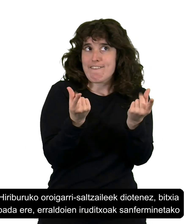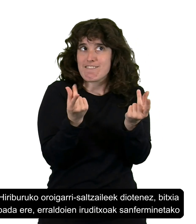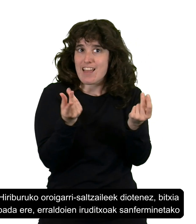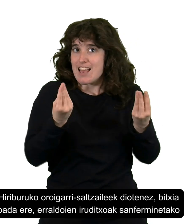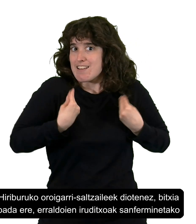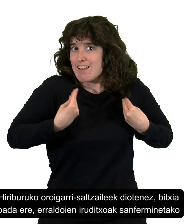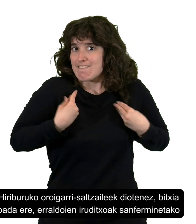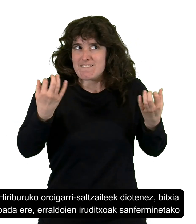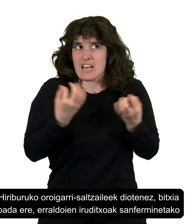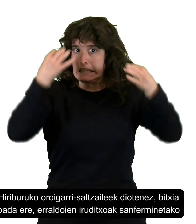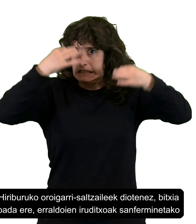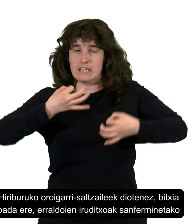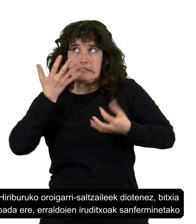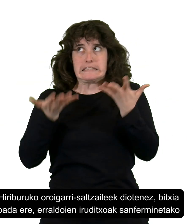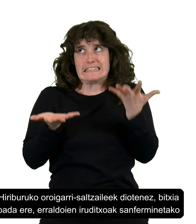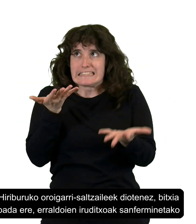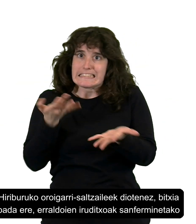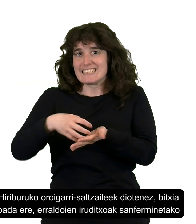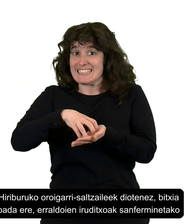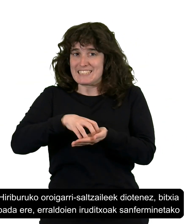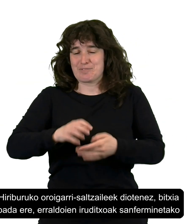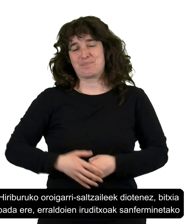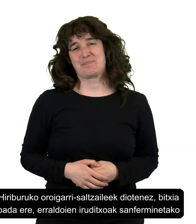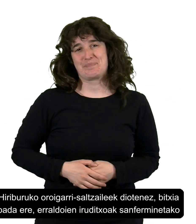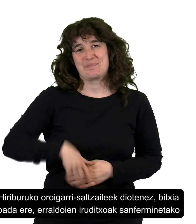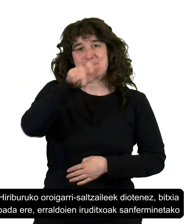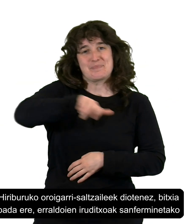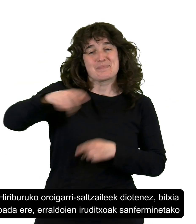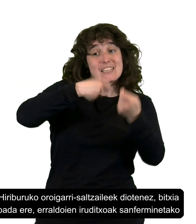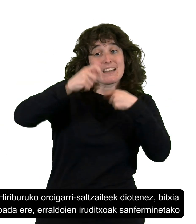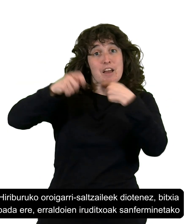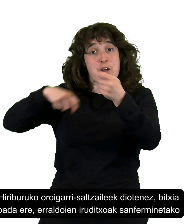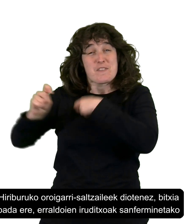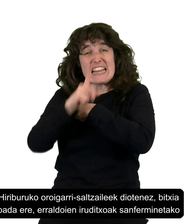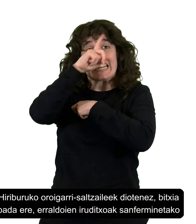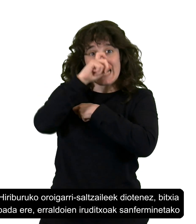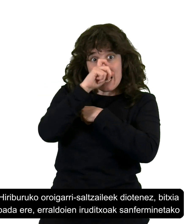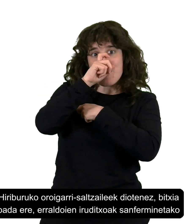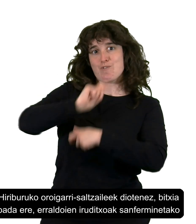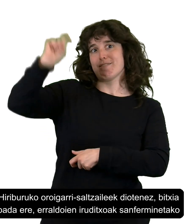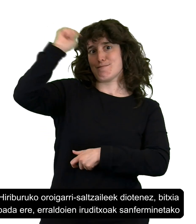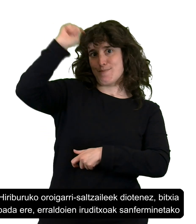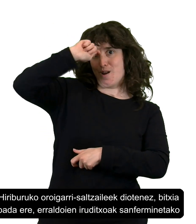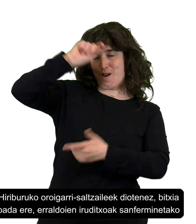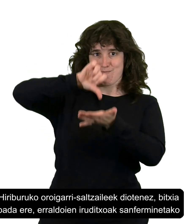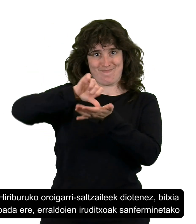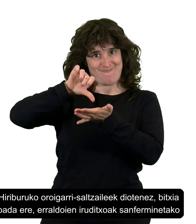Hiriburuko oroigarri saltzaileek diotenez, bitxia bada ere, erraldoien iruditxoak